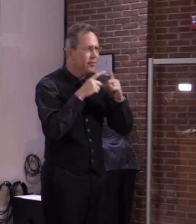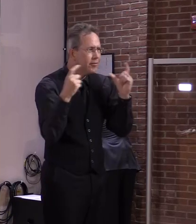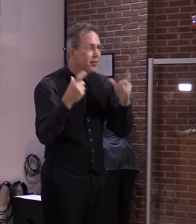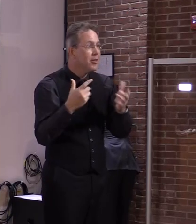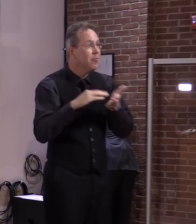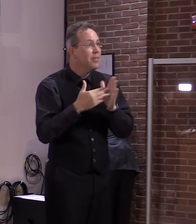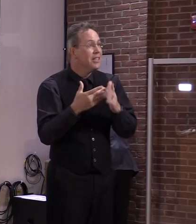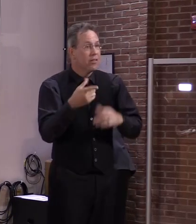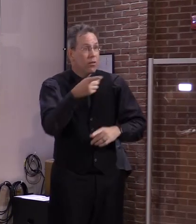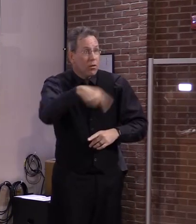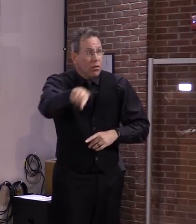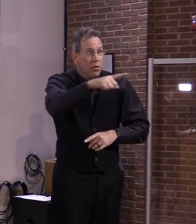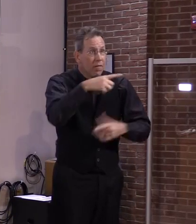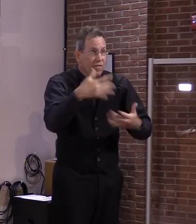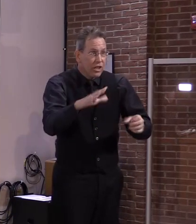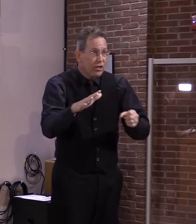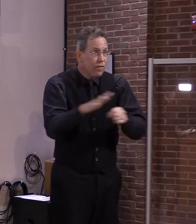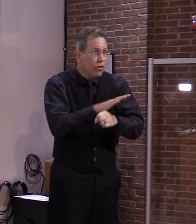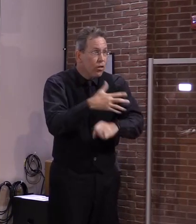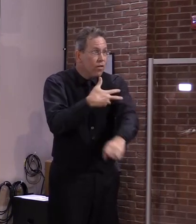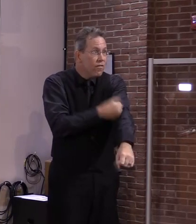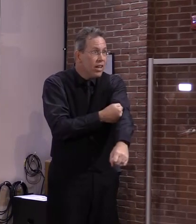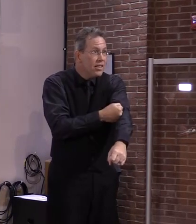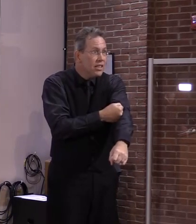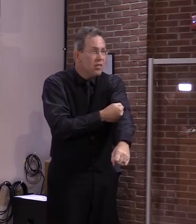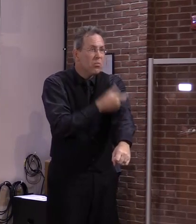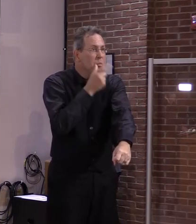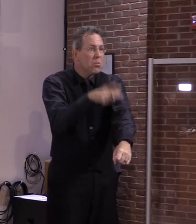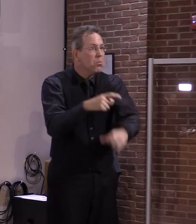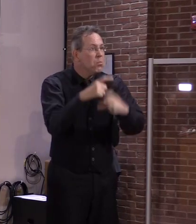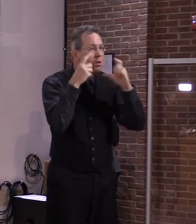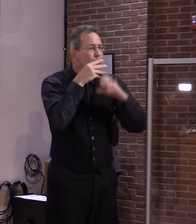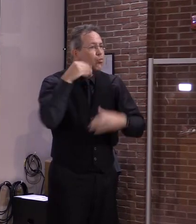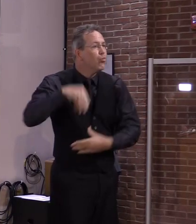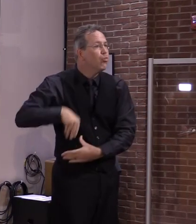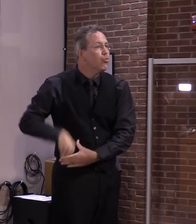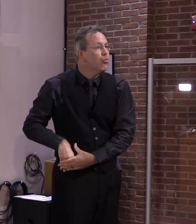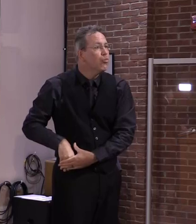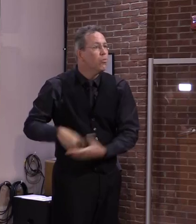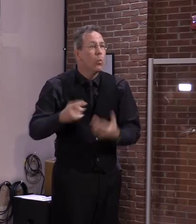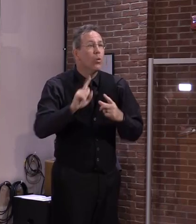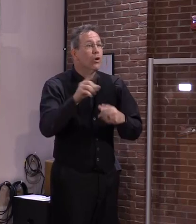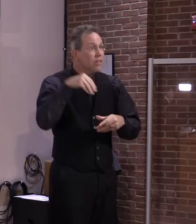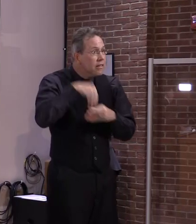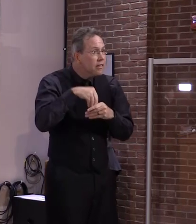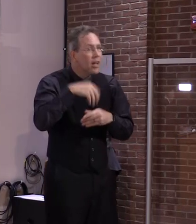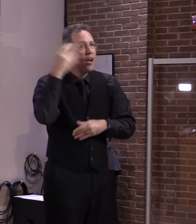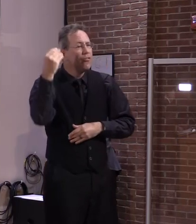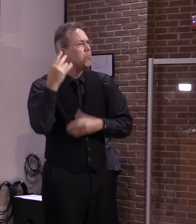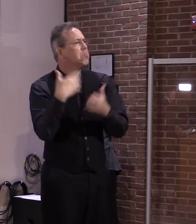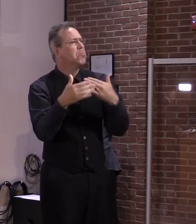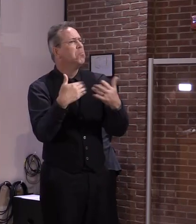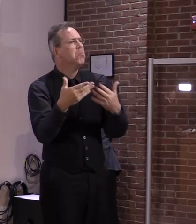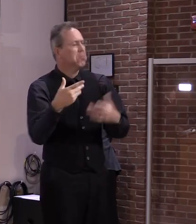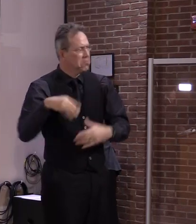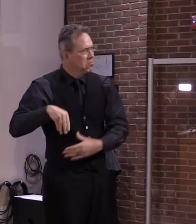masks indoors or outdoors, nor do they need to be concerned with physical